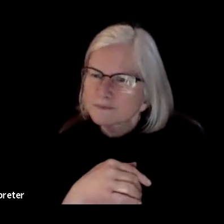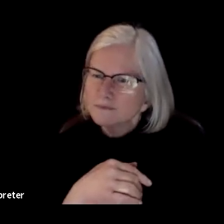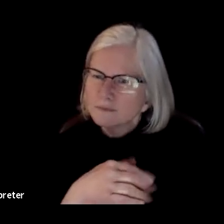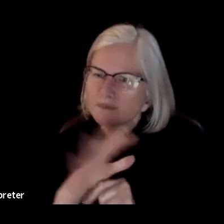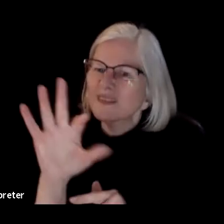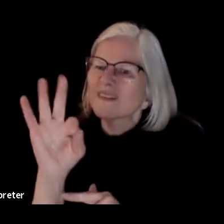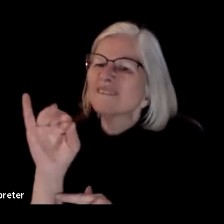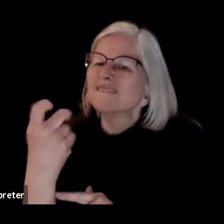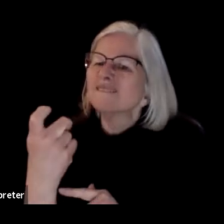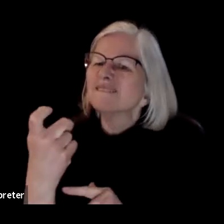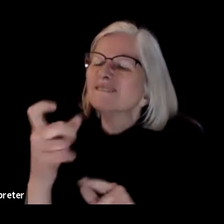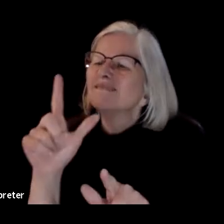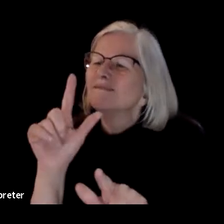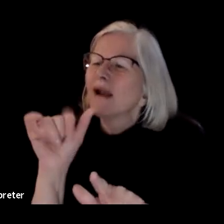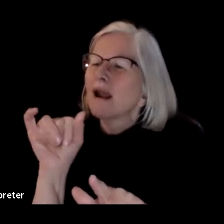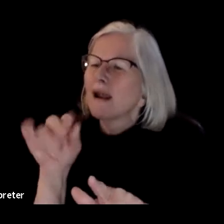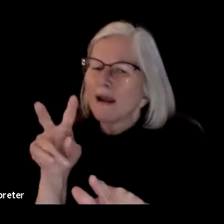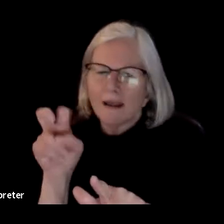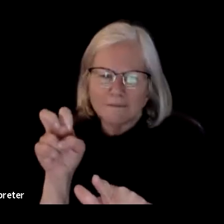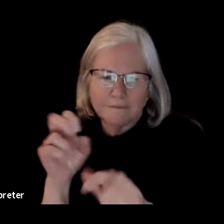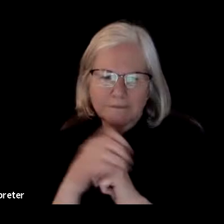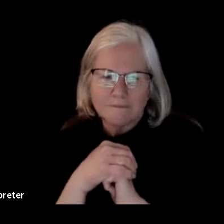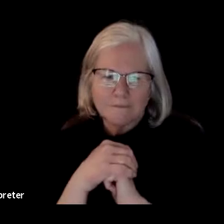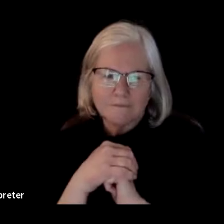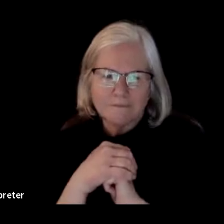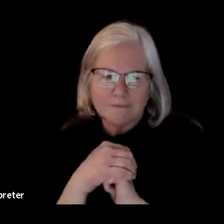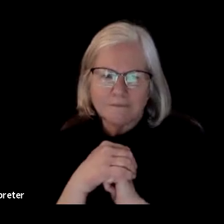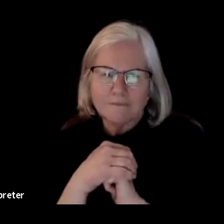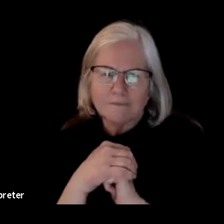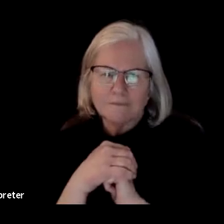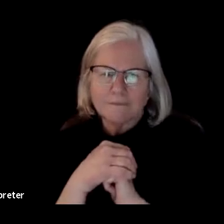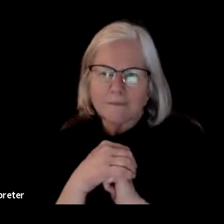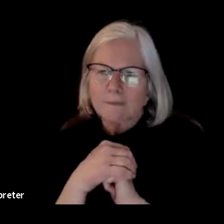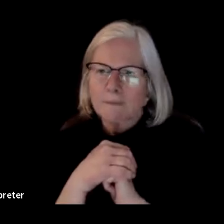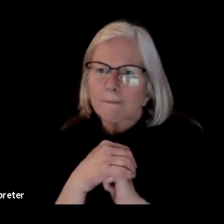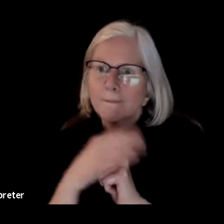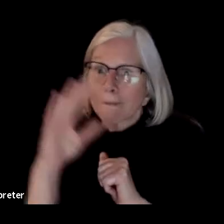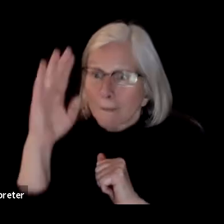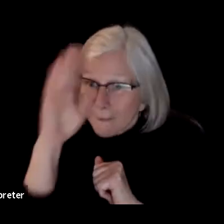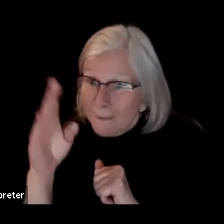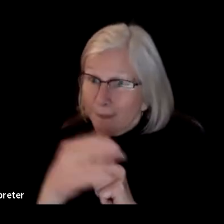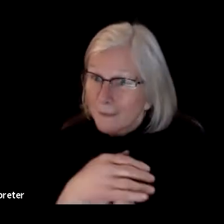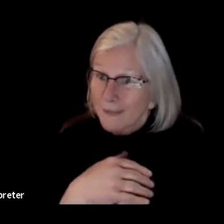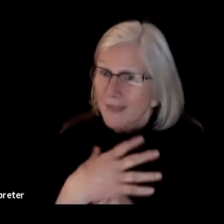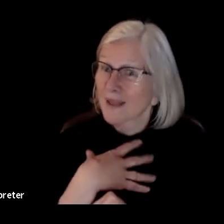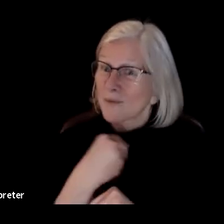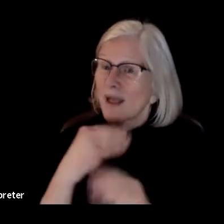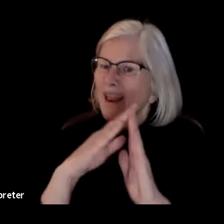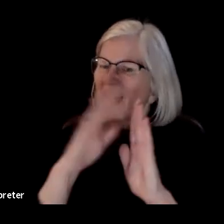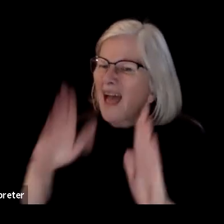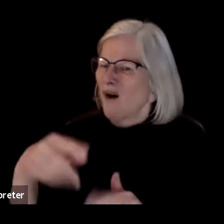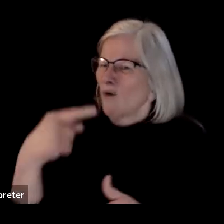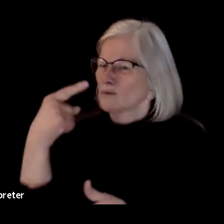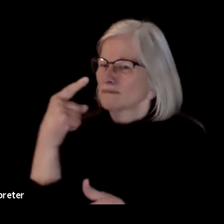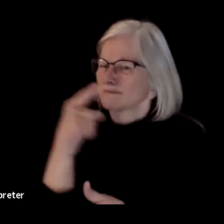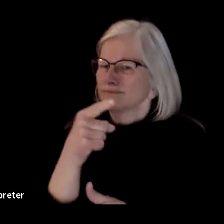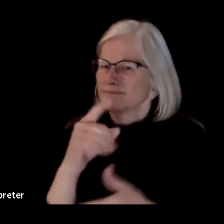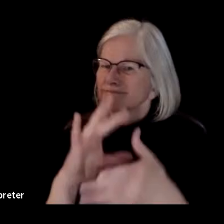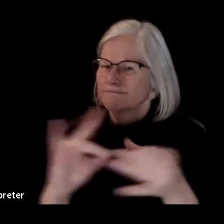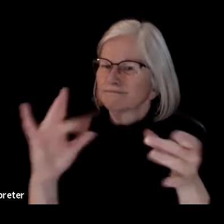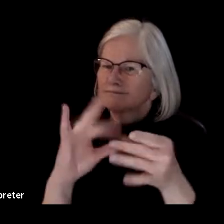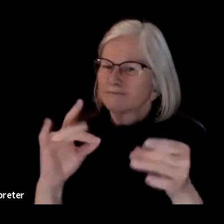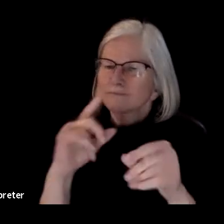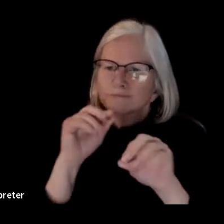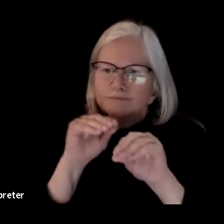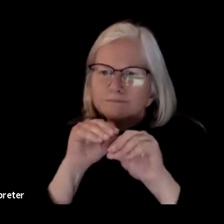open. Hi, the White House officials said on their briefing this morning that they would be sending 3 to 4 million